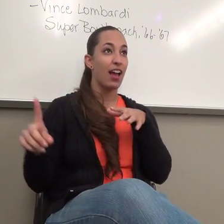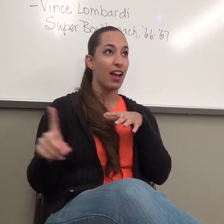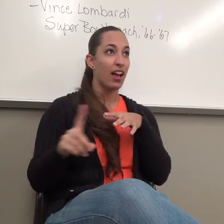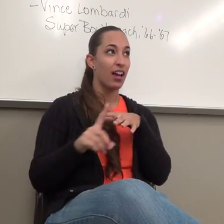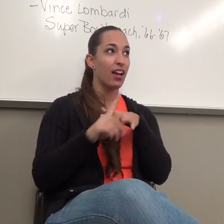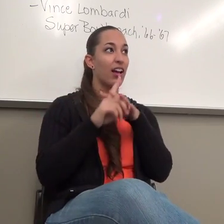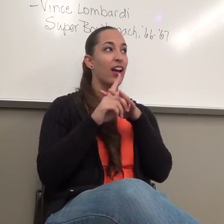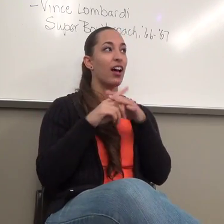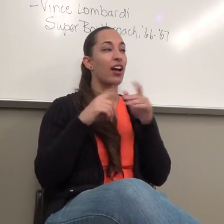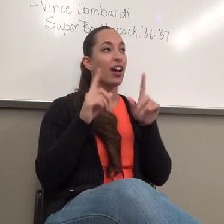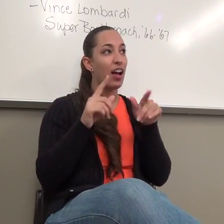units or